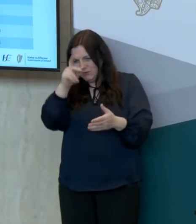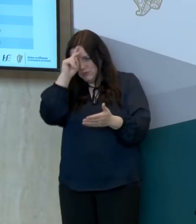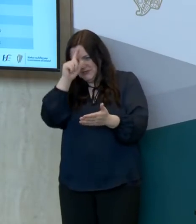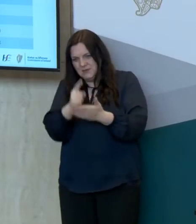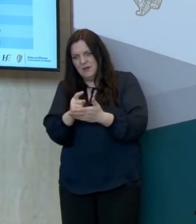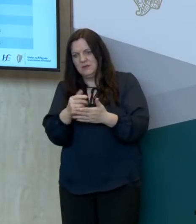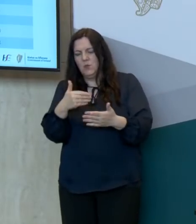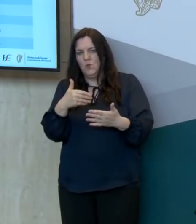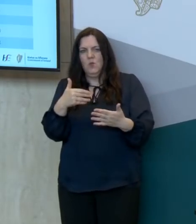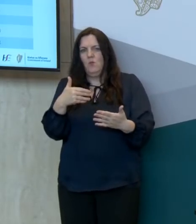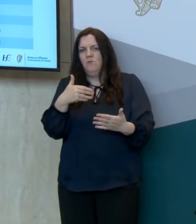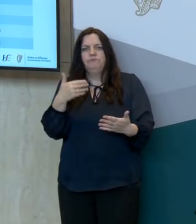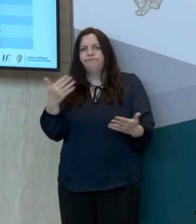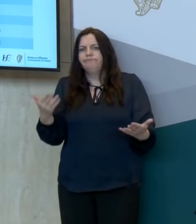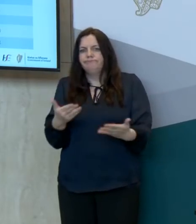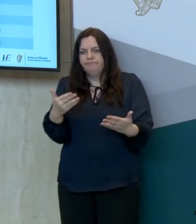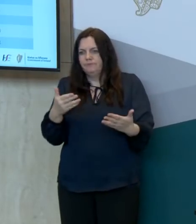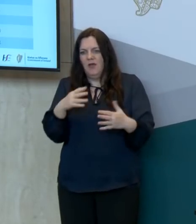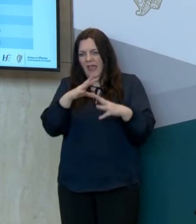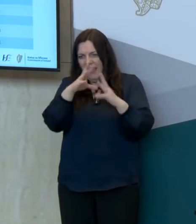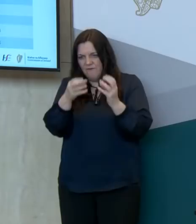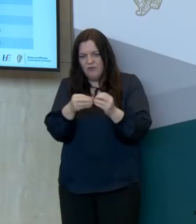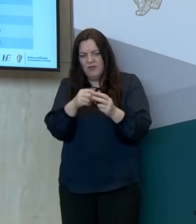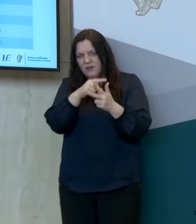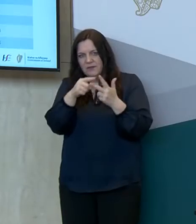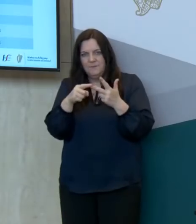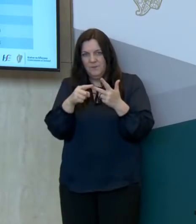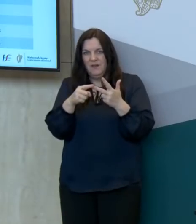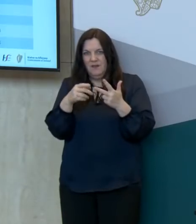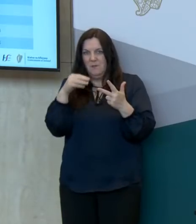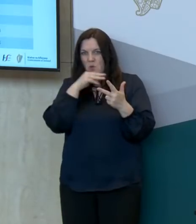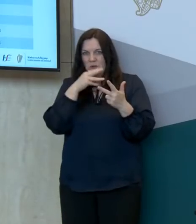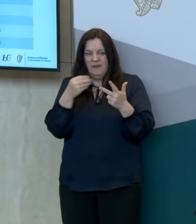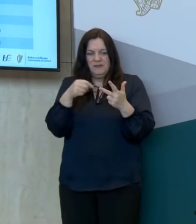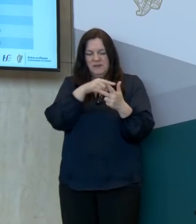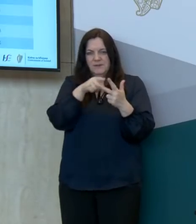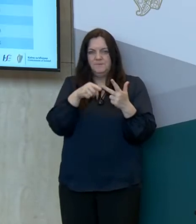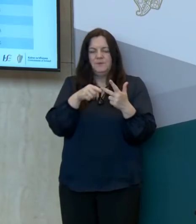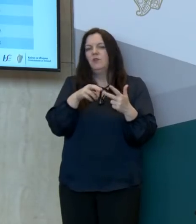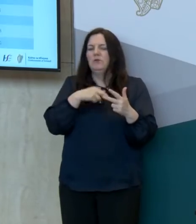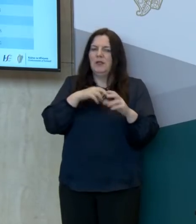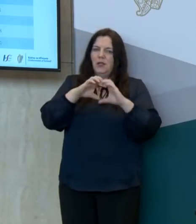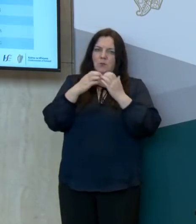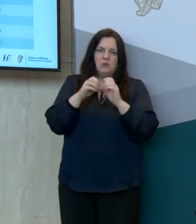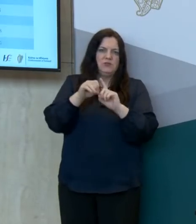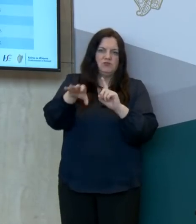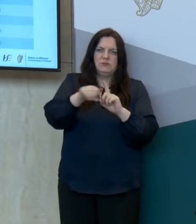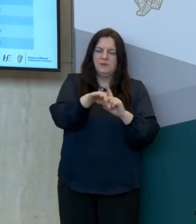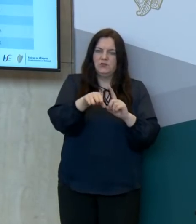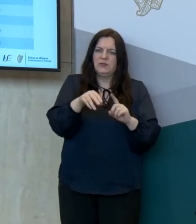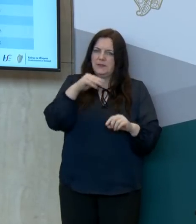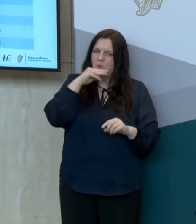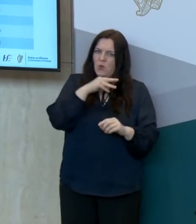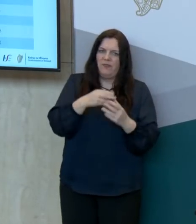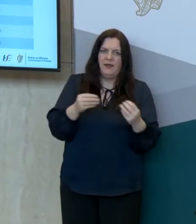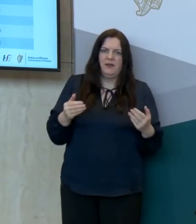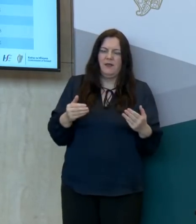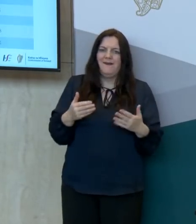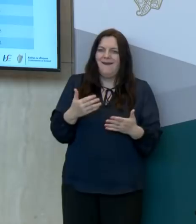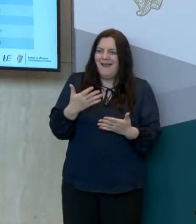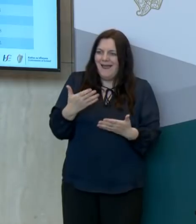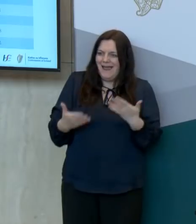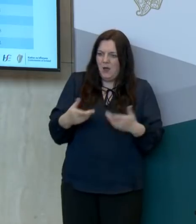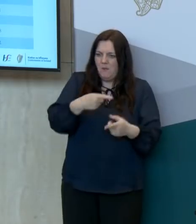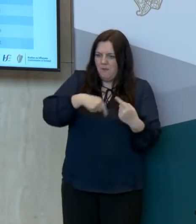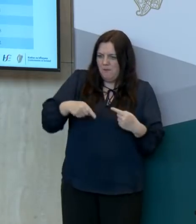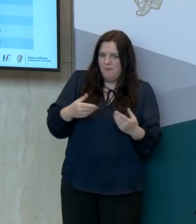of all of those 3 priorities is community transmission, and the extent to which we